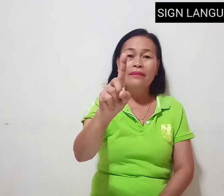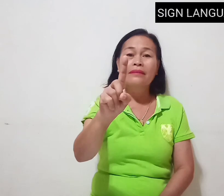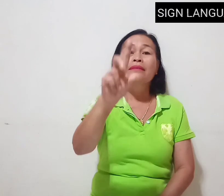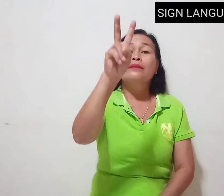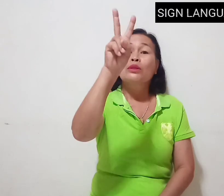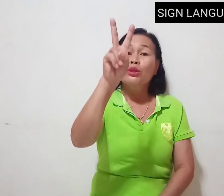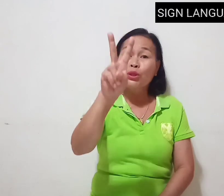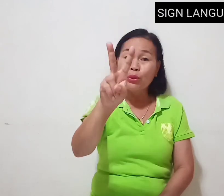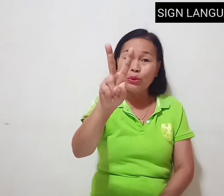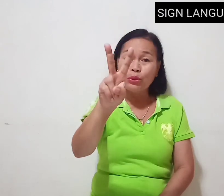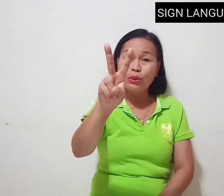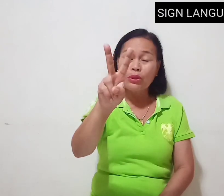2,